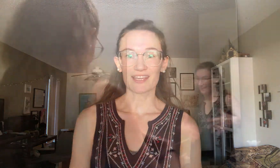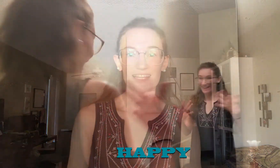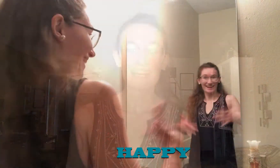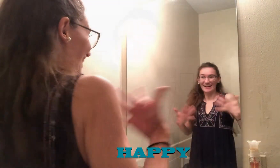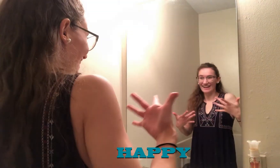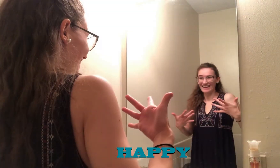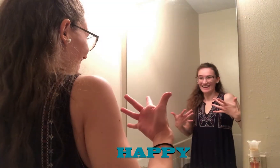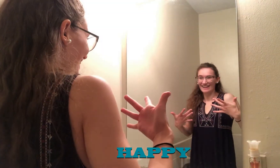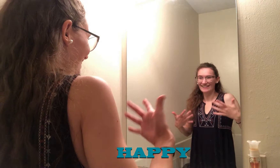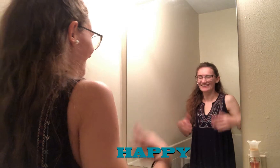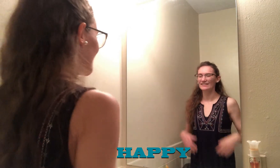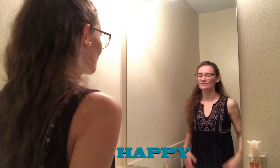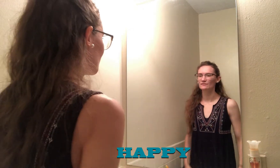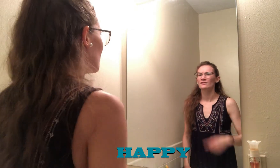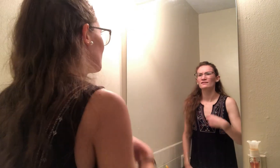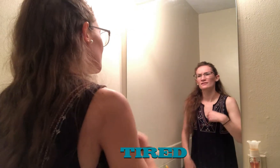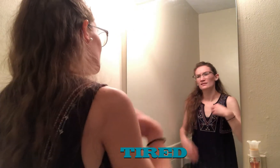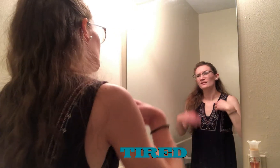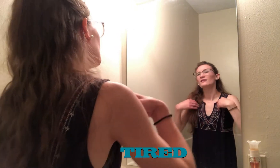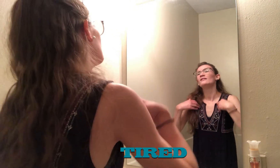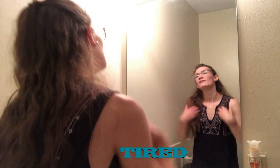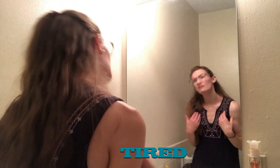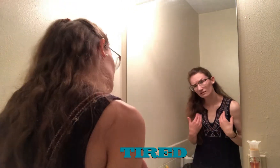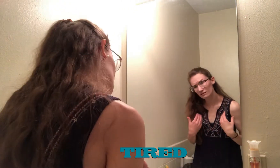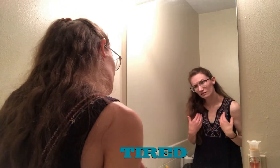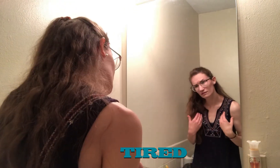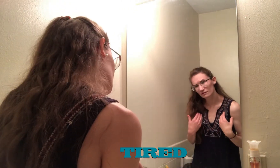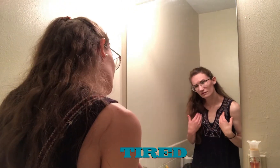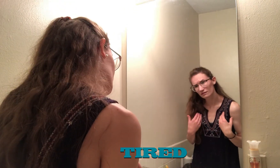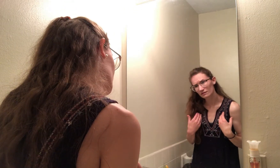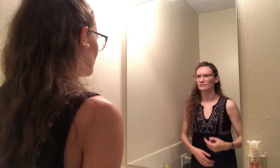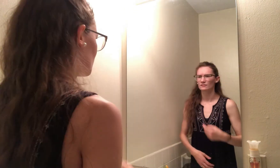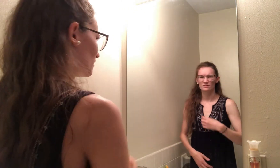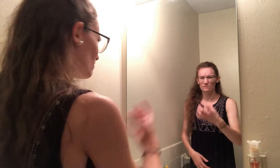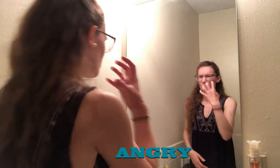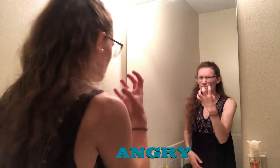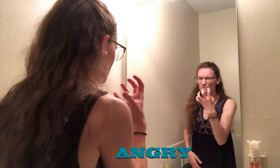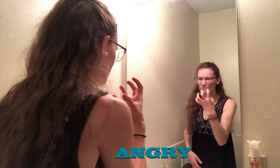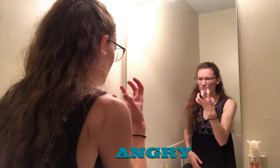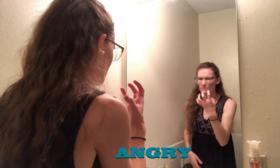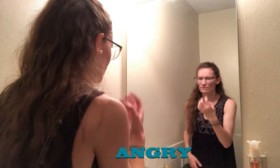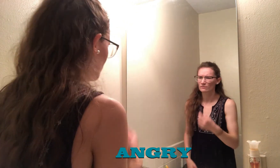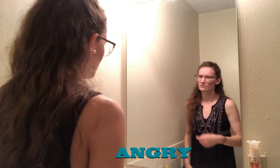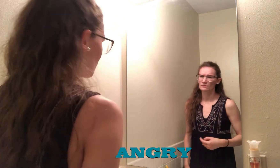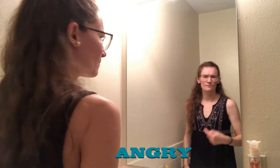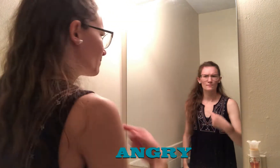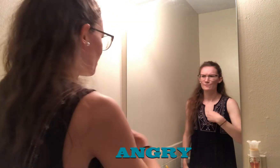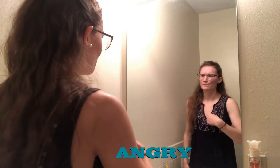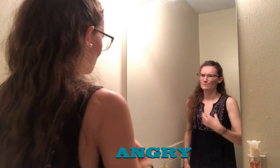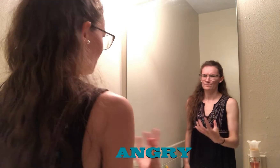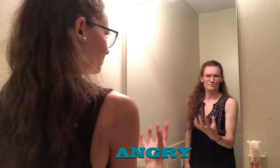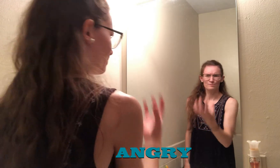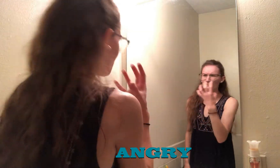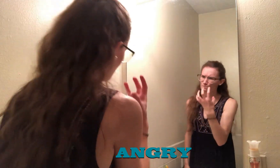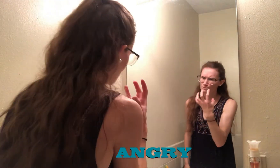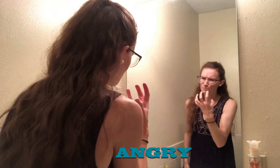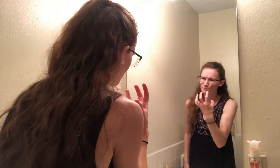looking happy. You can practice looking tired. You can practice looking angry. You can